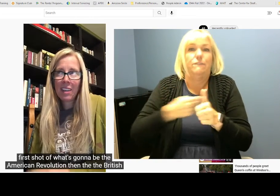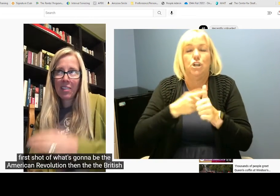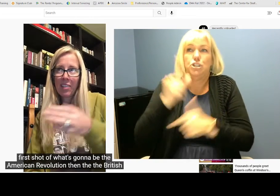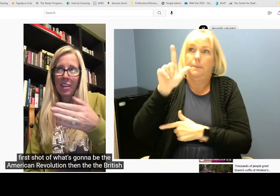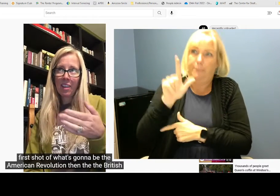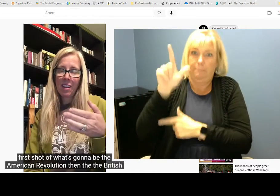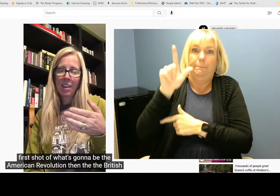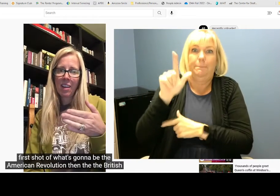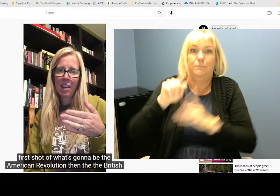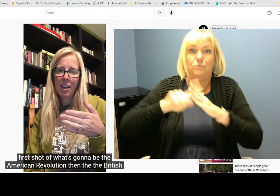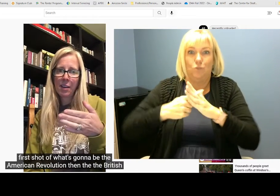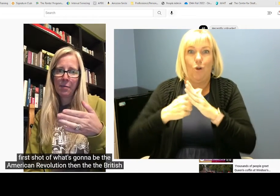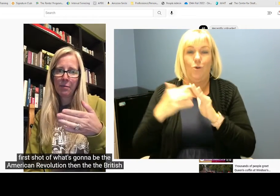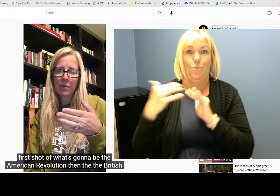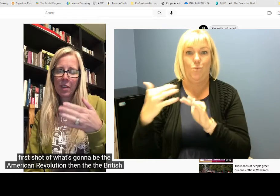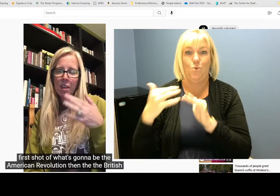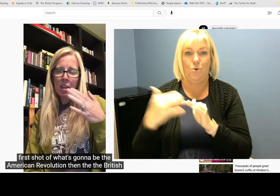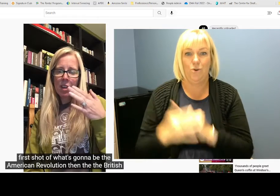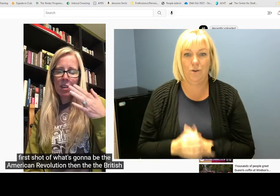Then